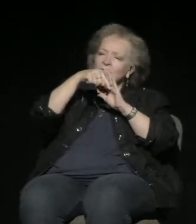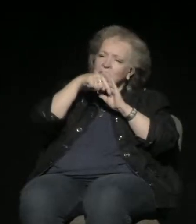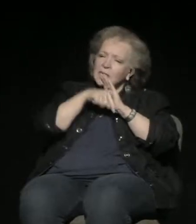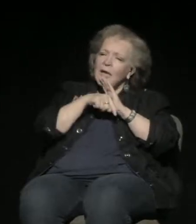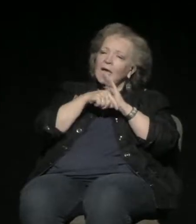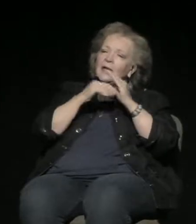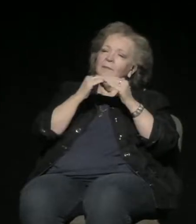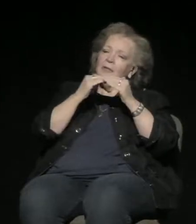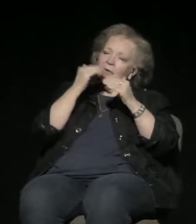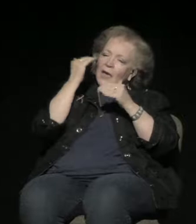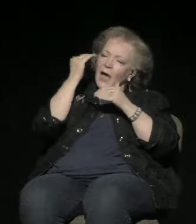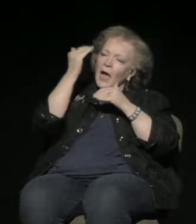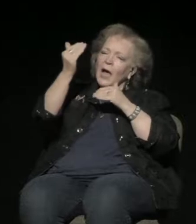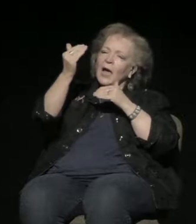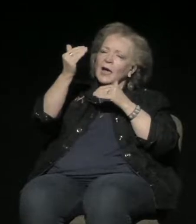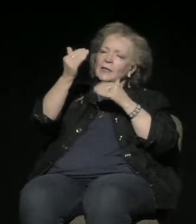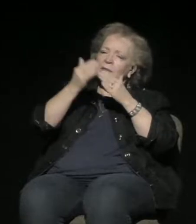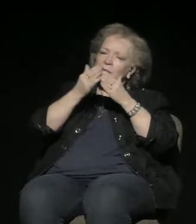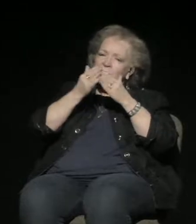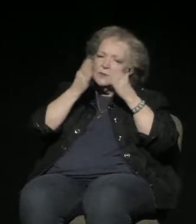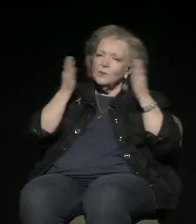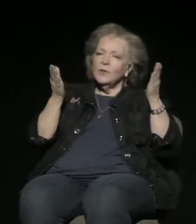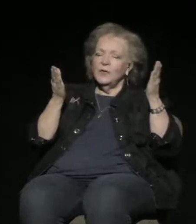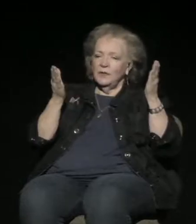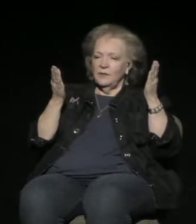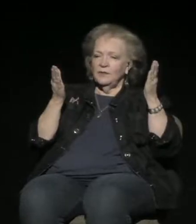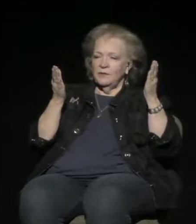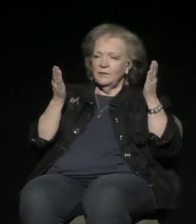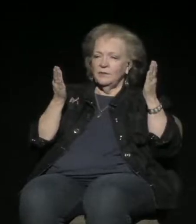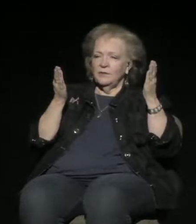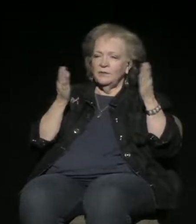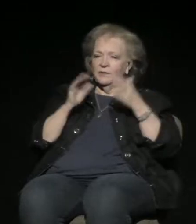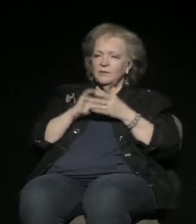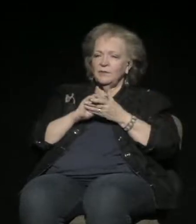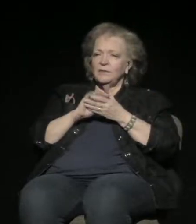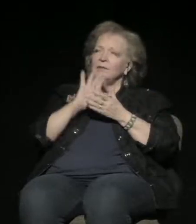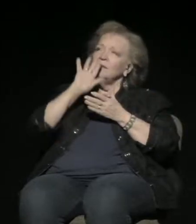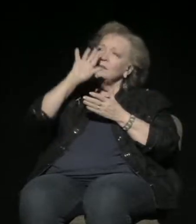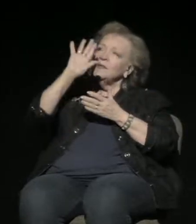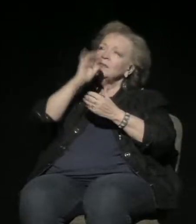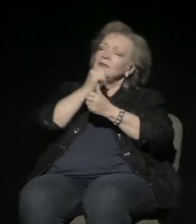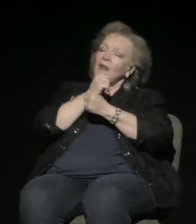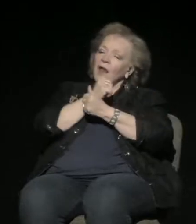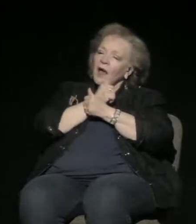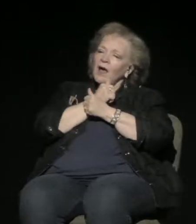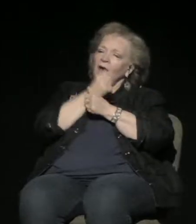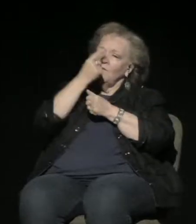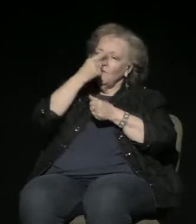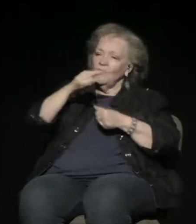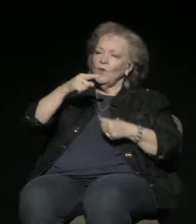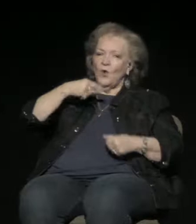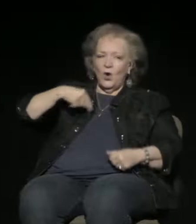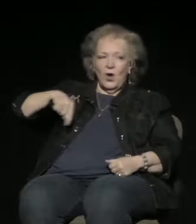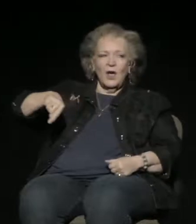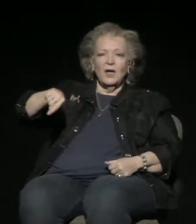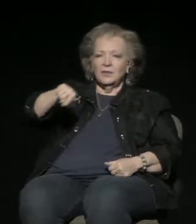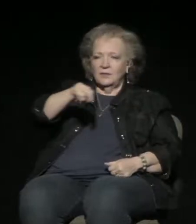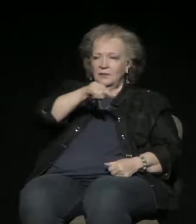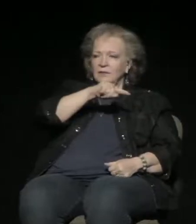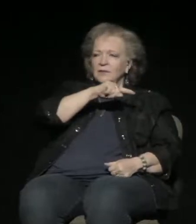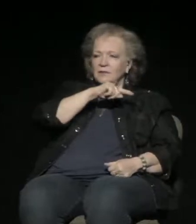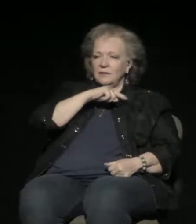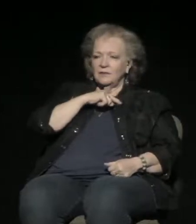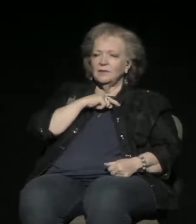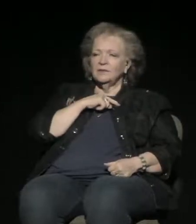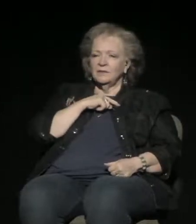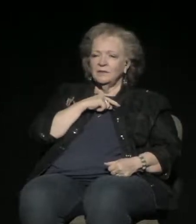and the heights of the love that God has towards us. So take